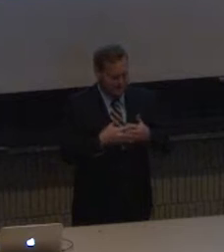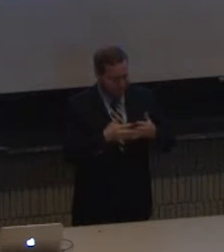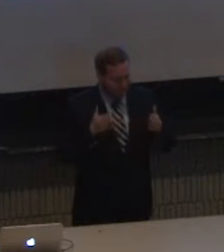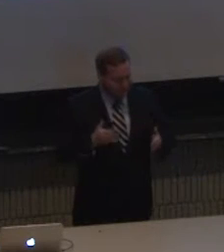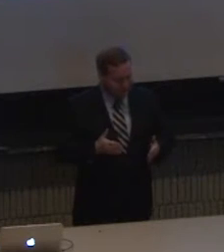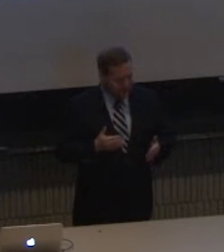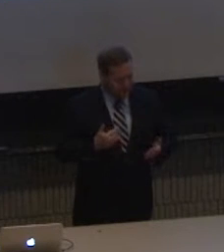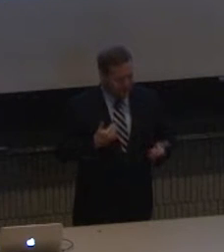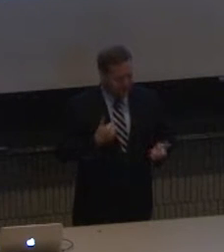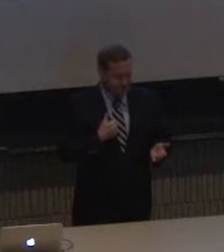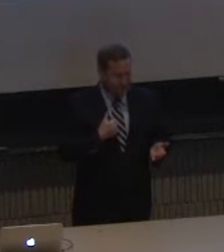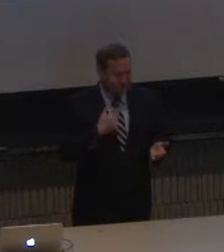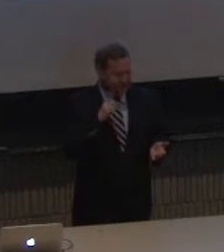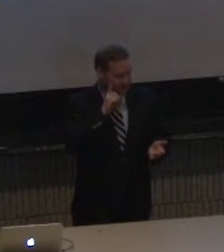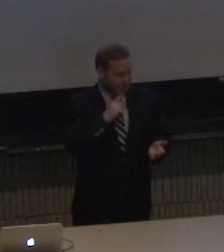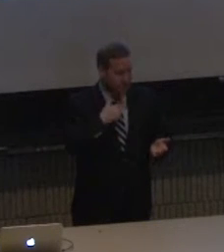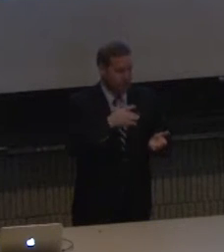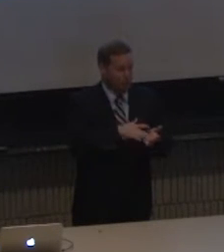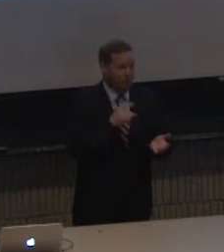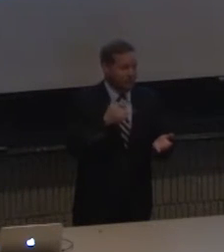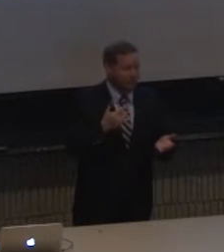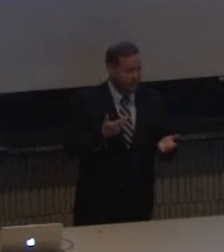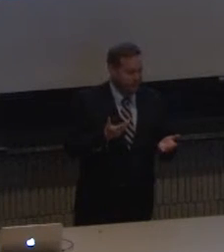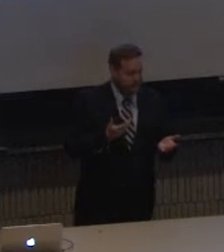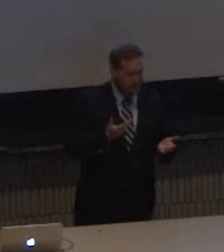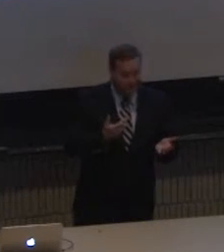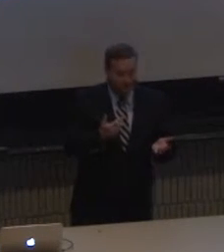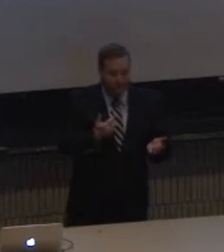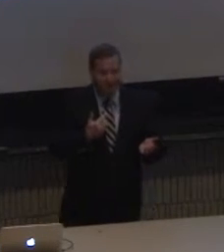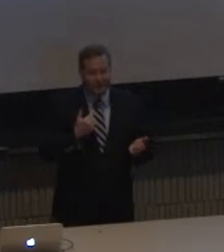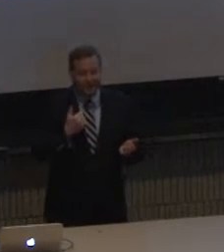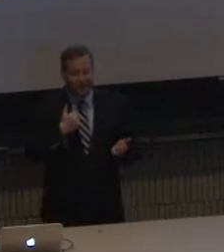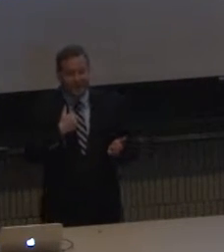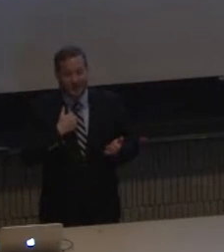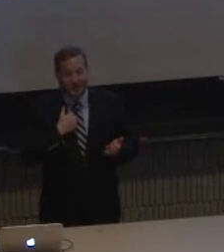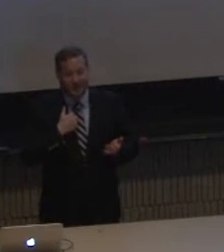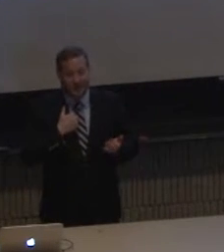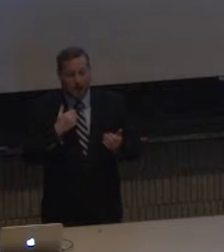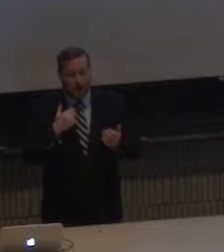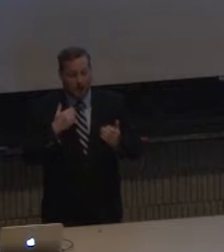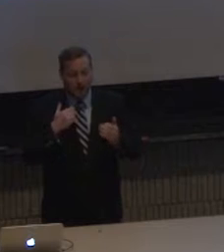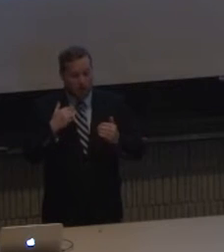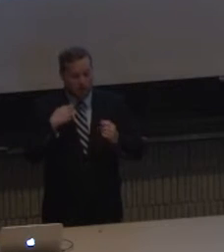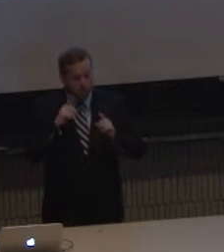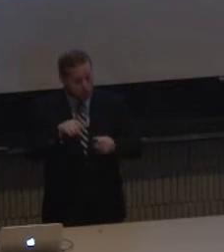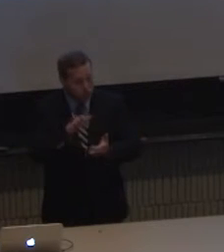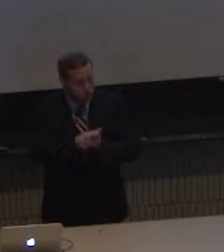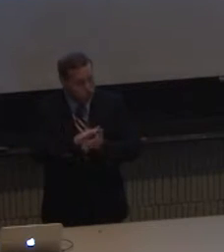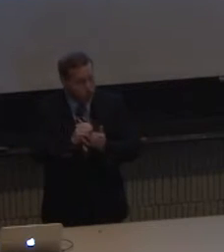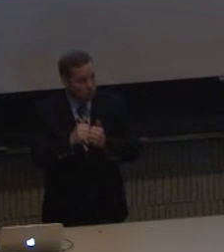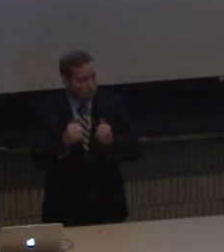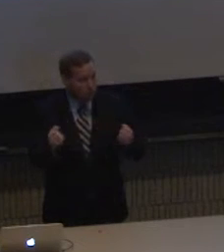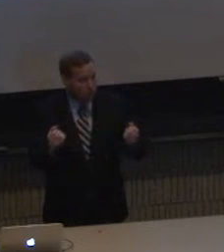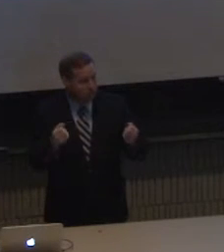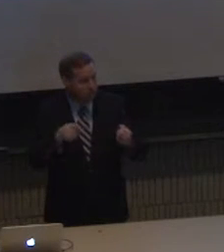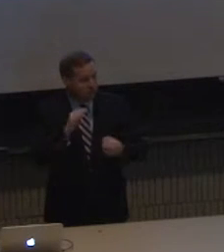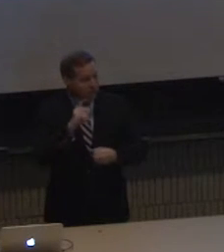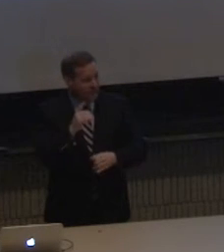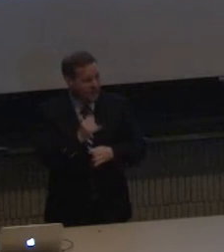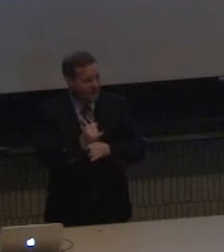98% of deaf people don't have any access to education. So again, in the United States, as dire as the situation is,